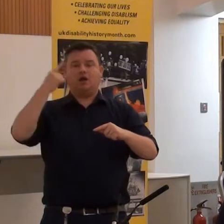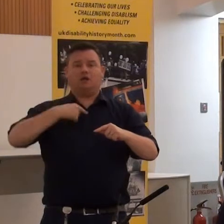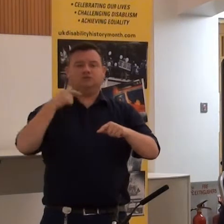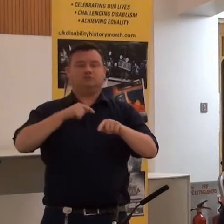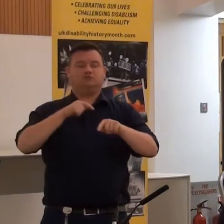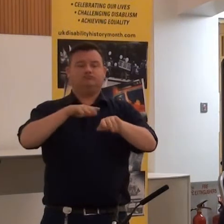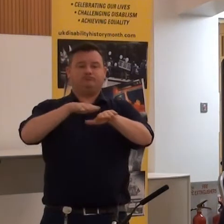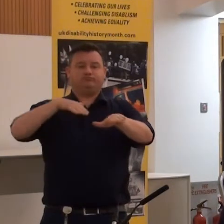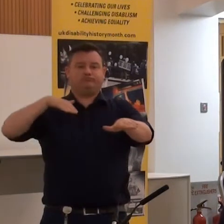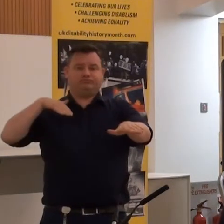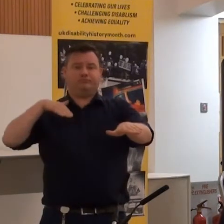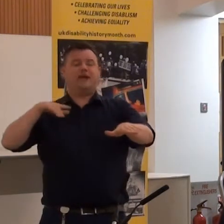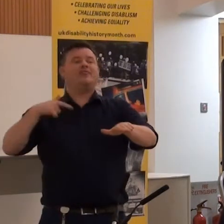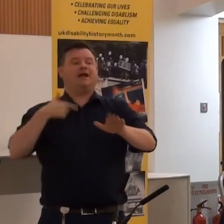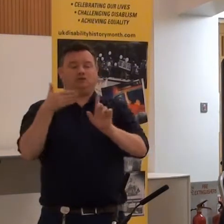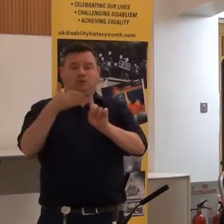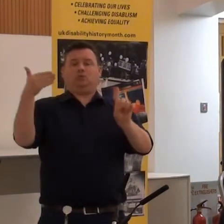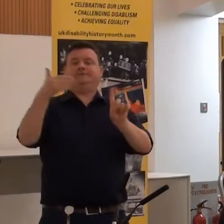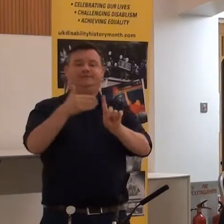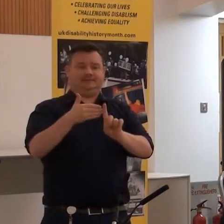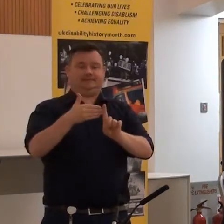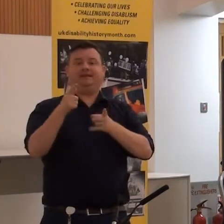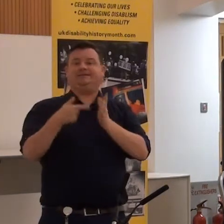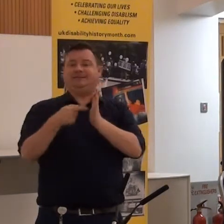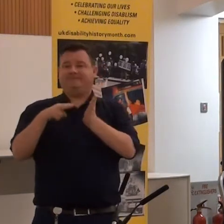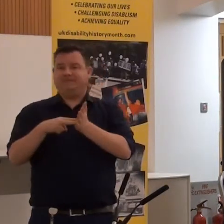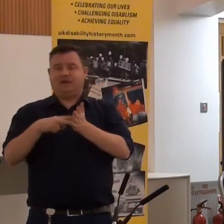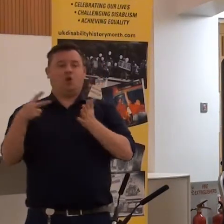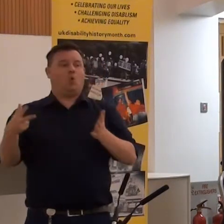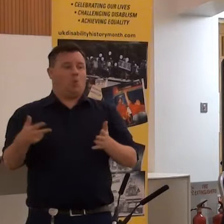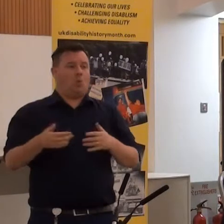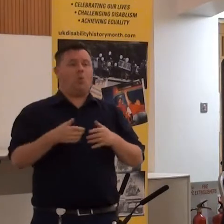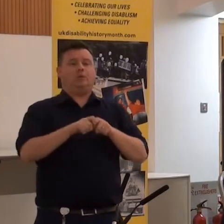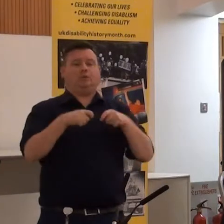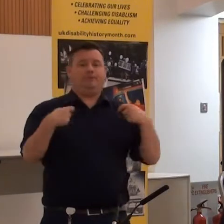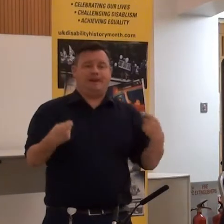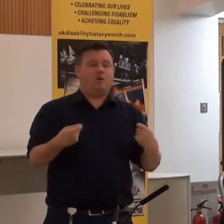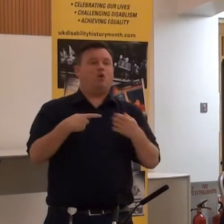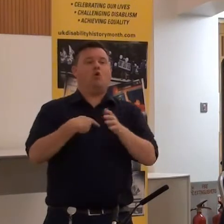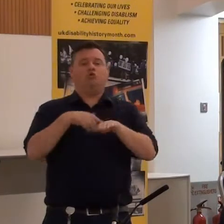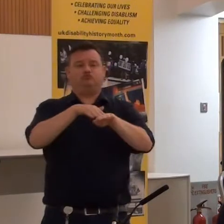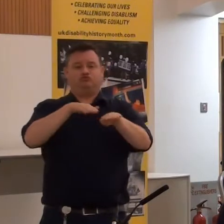gridlocked, that's going to get noticed. You know, you're even mentioned in the traffic reports.